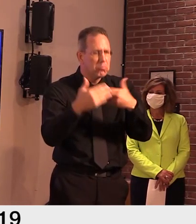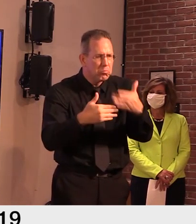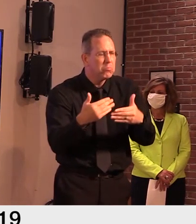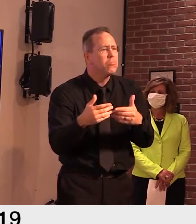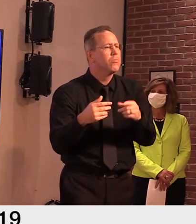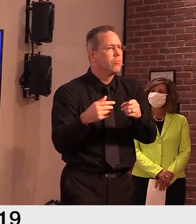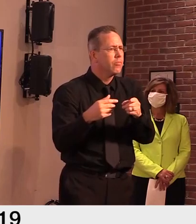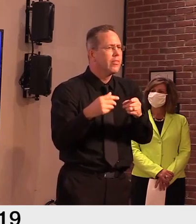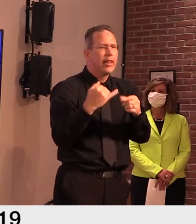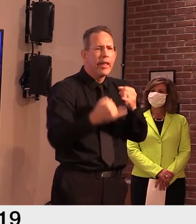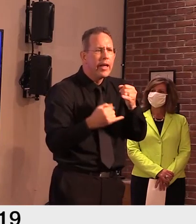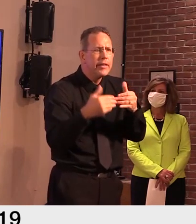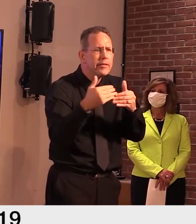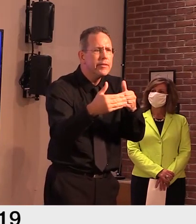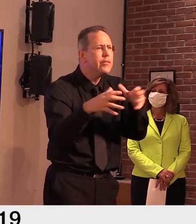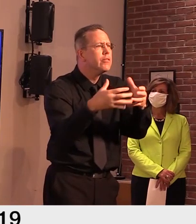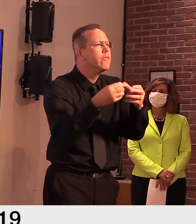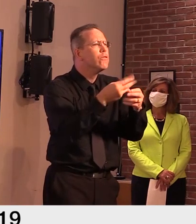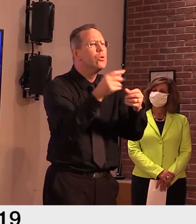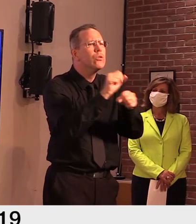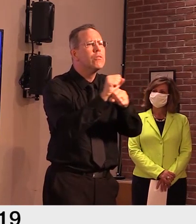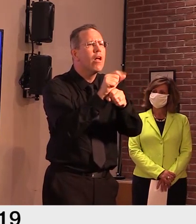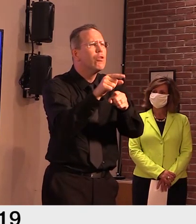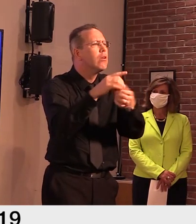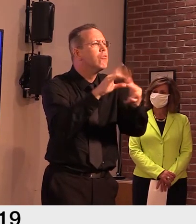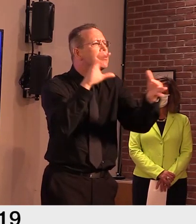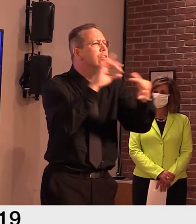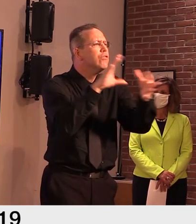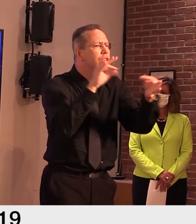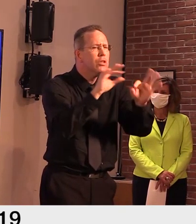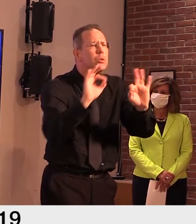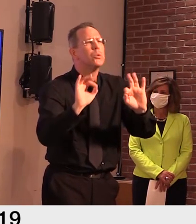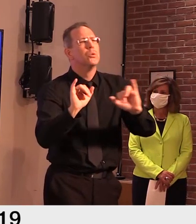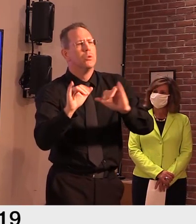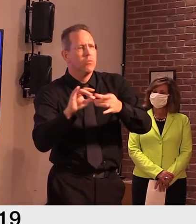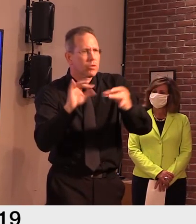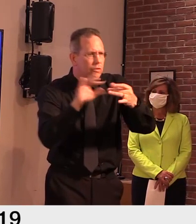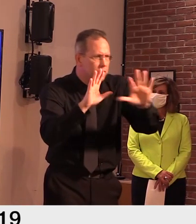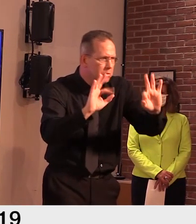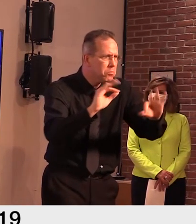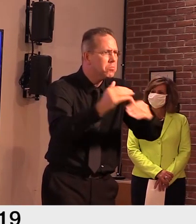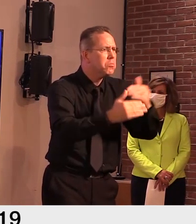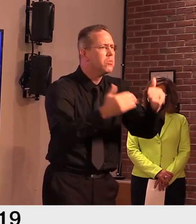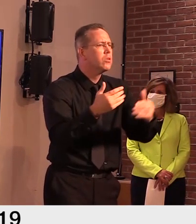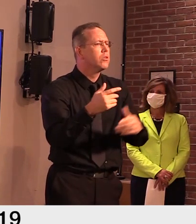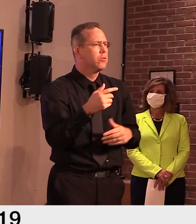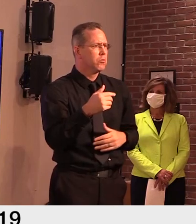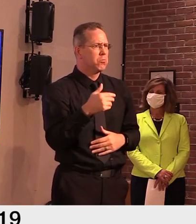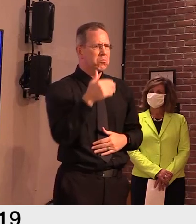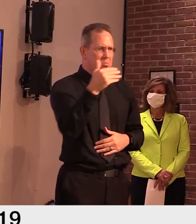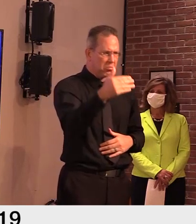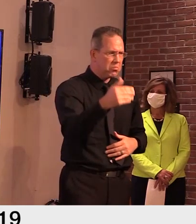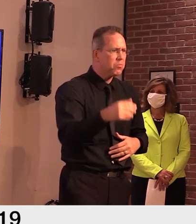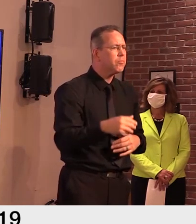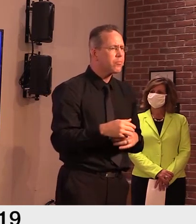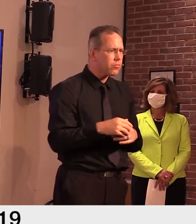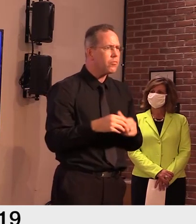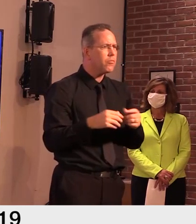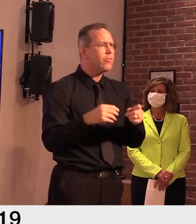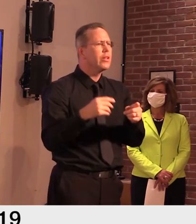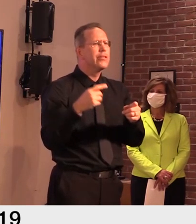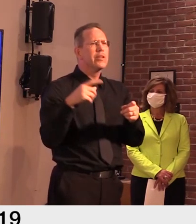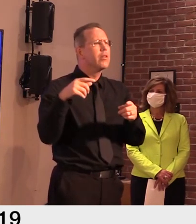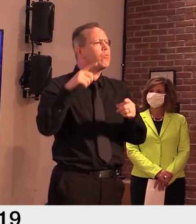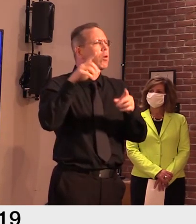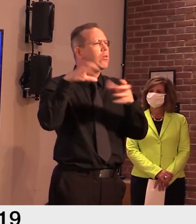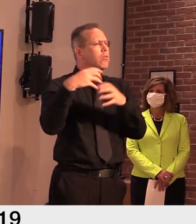at Appomattox, and years after emancipation was first announced, freedom finally reached the most remote